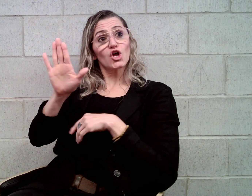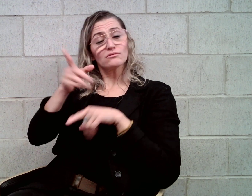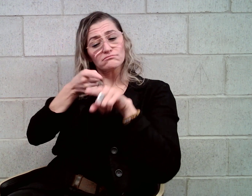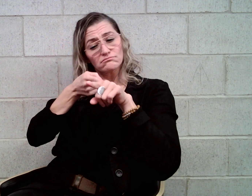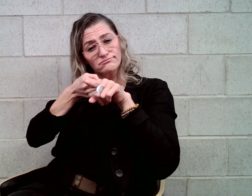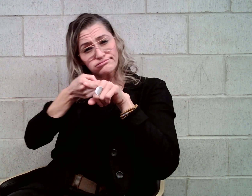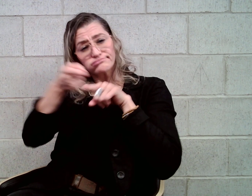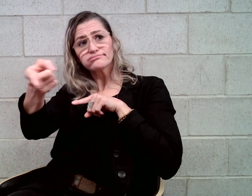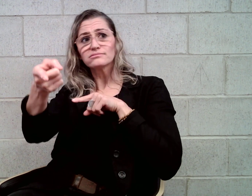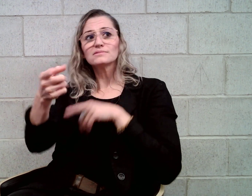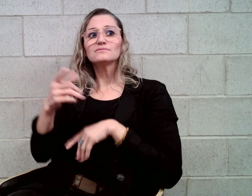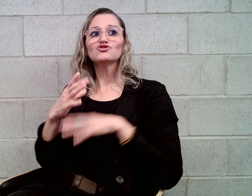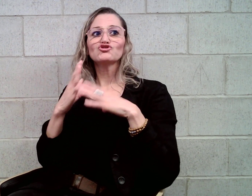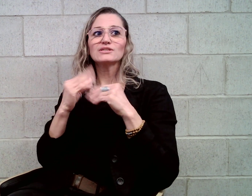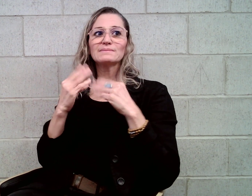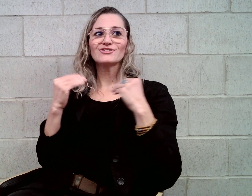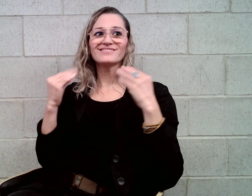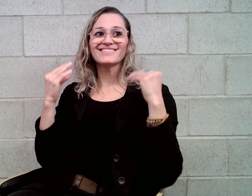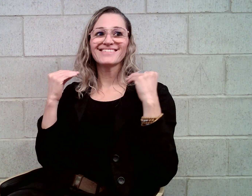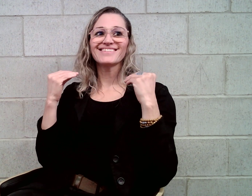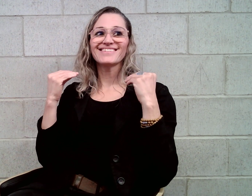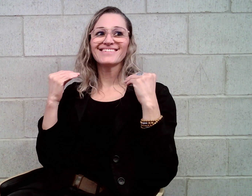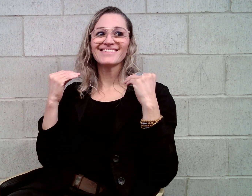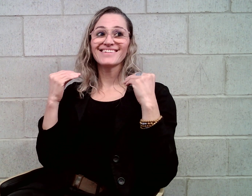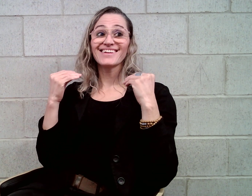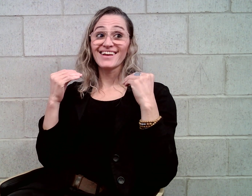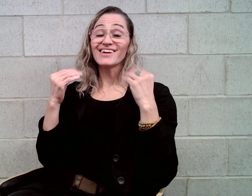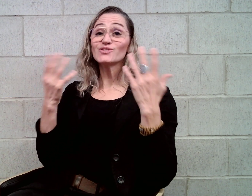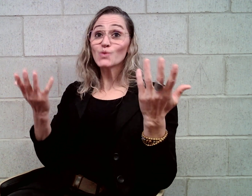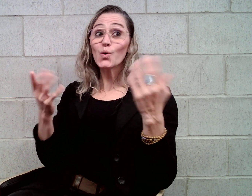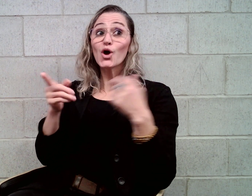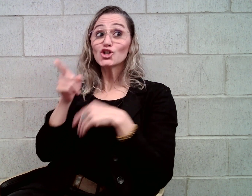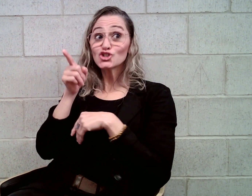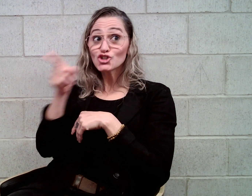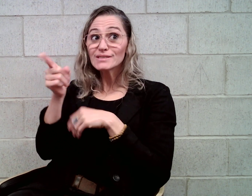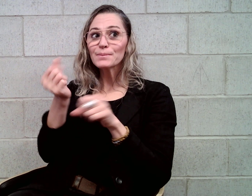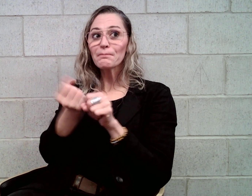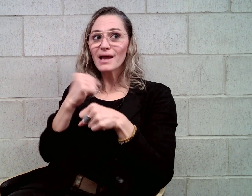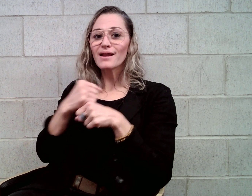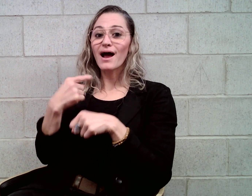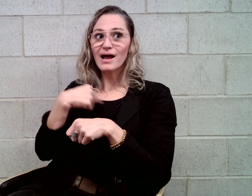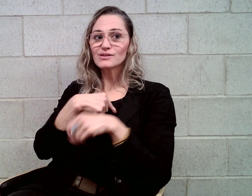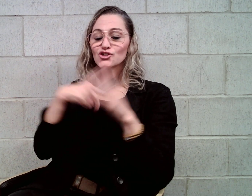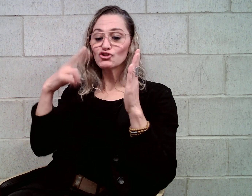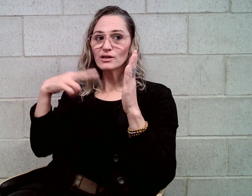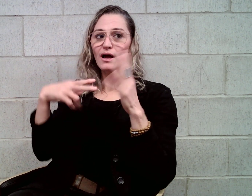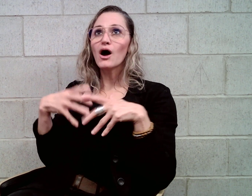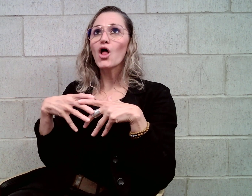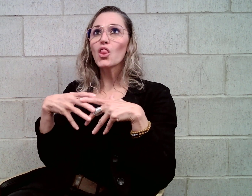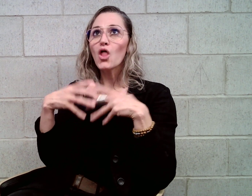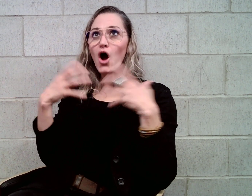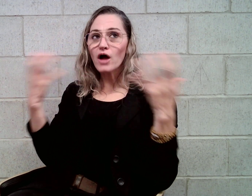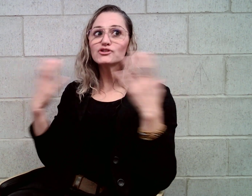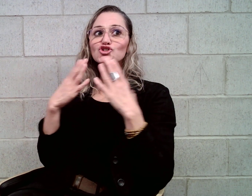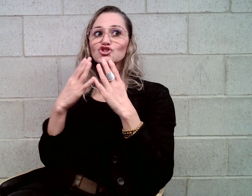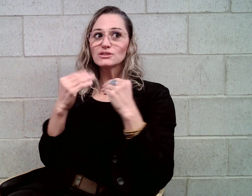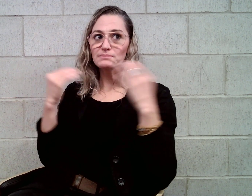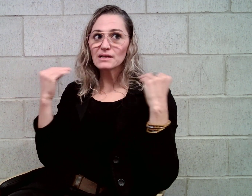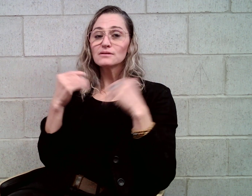school. And her area of specialization and passion was Shakespeare. She made us read a lot